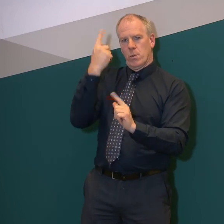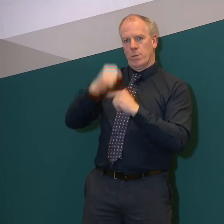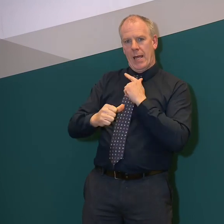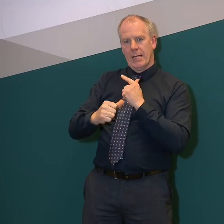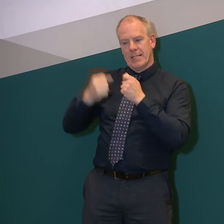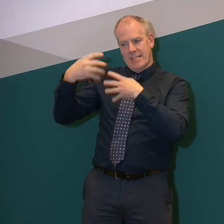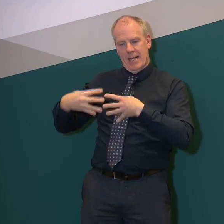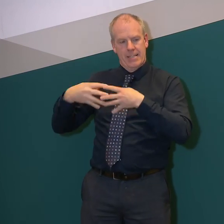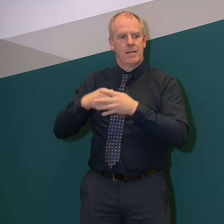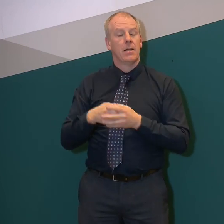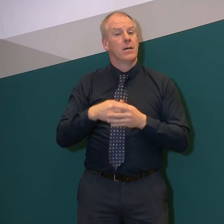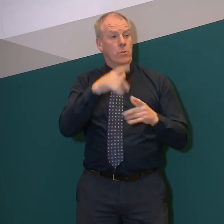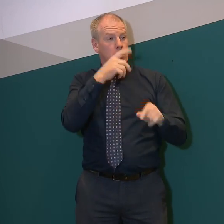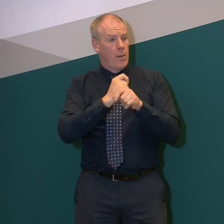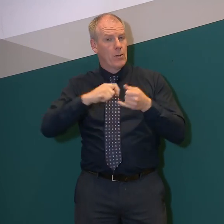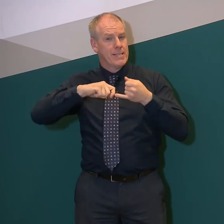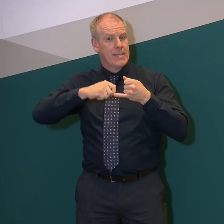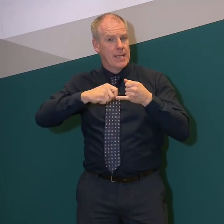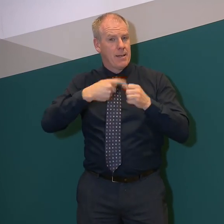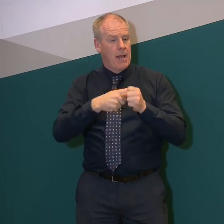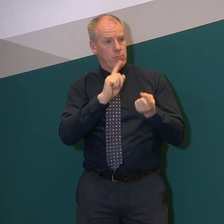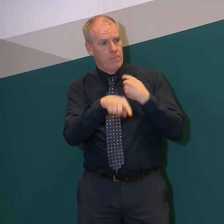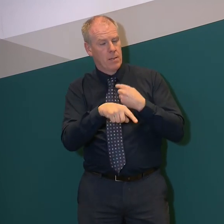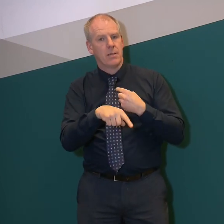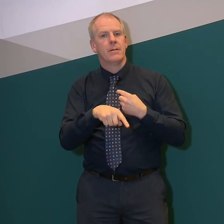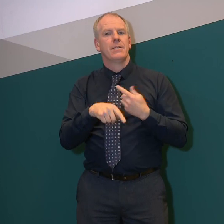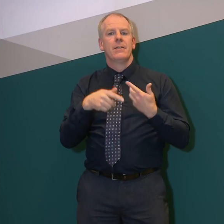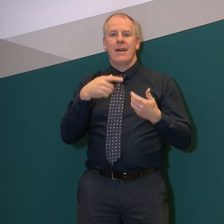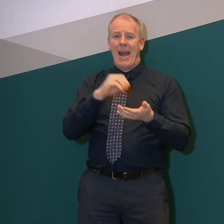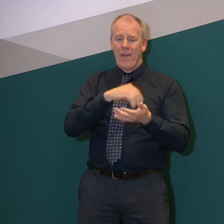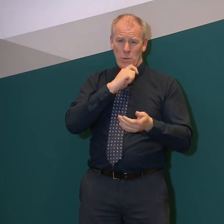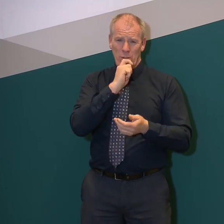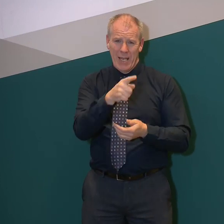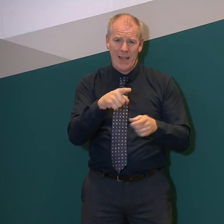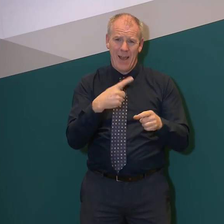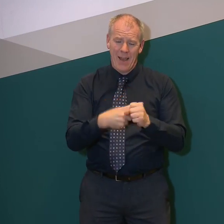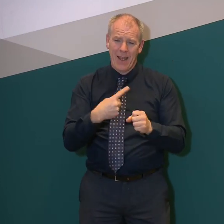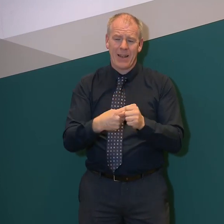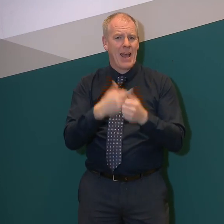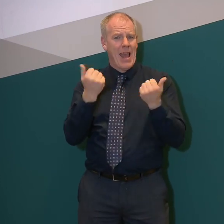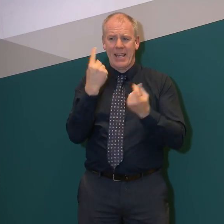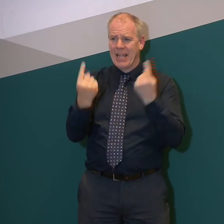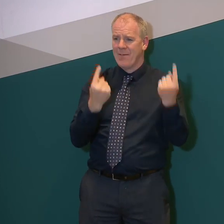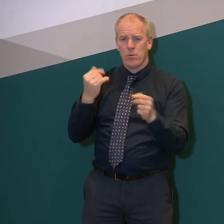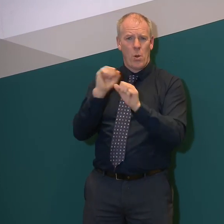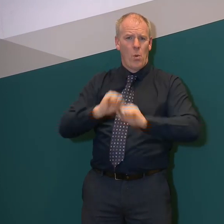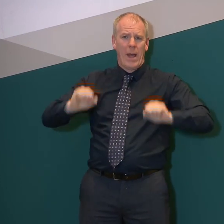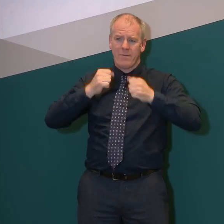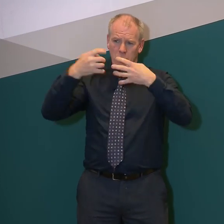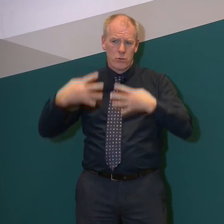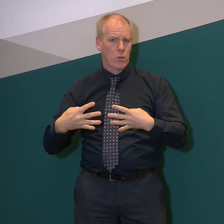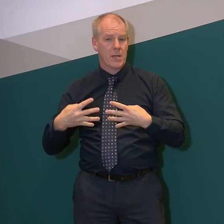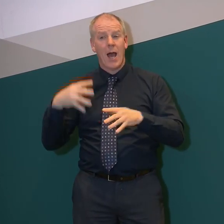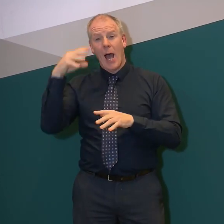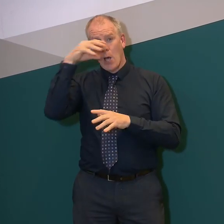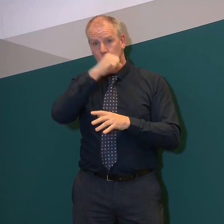I may just add in relation to the testing, that to take the opportunity, Fergal, to again say that in respect of any individual who's waiting for a test result, to